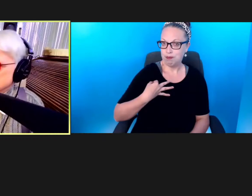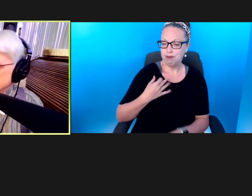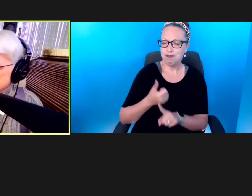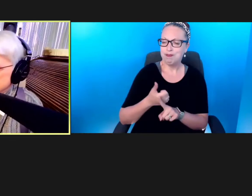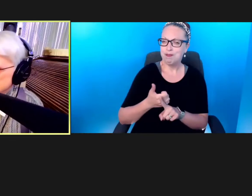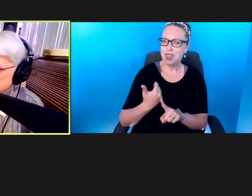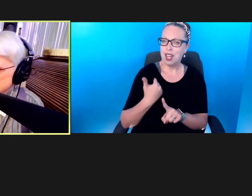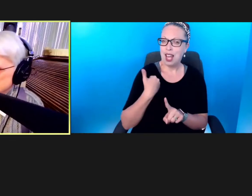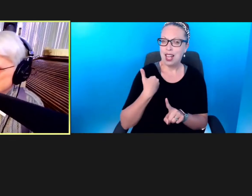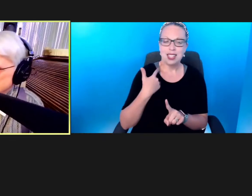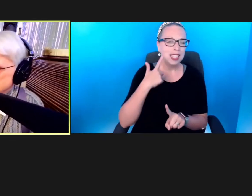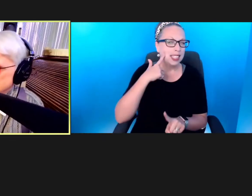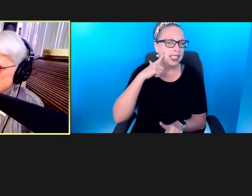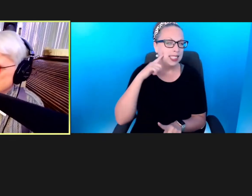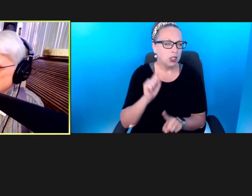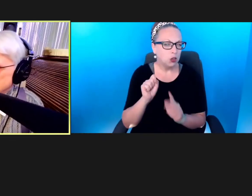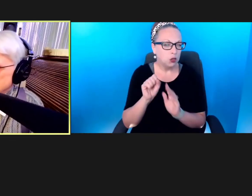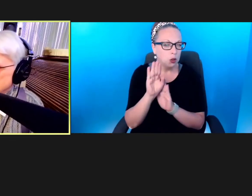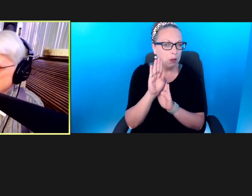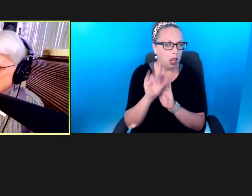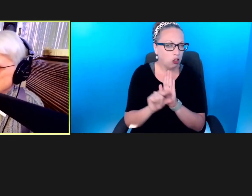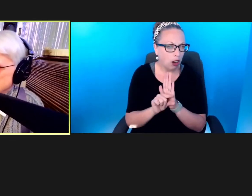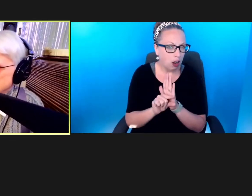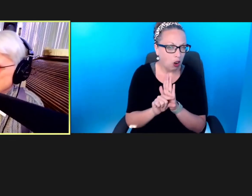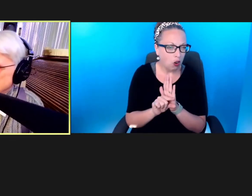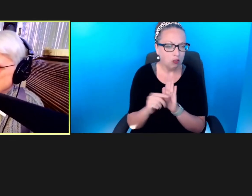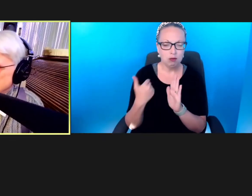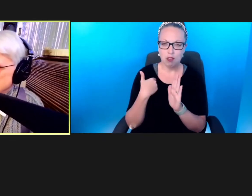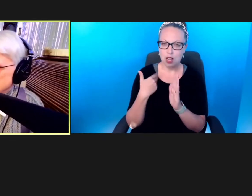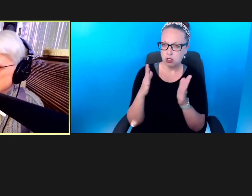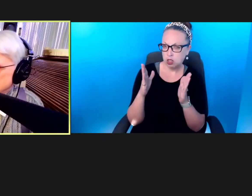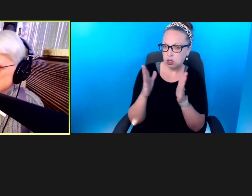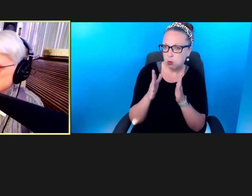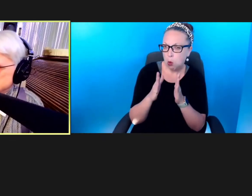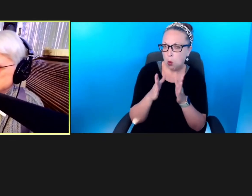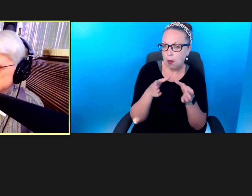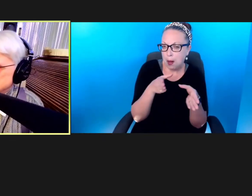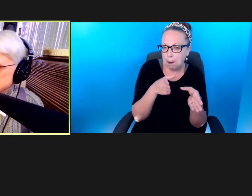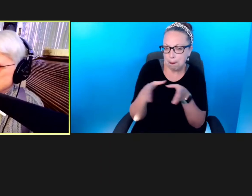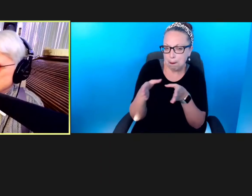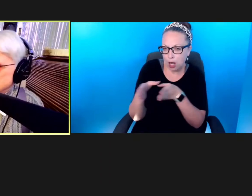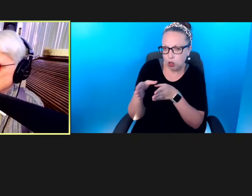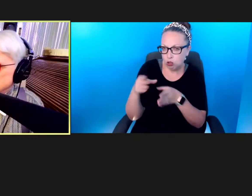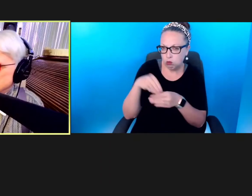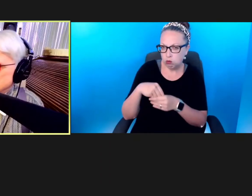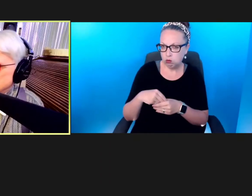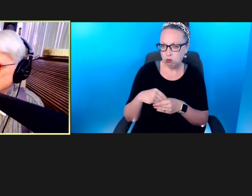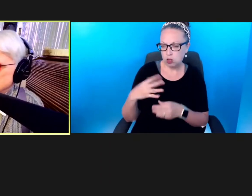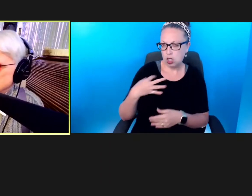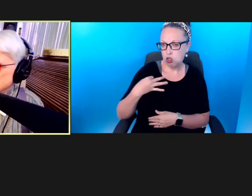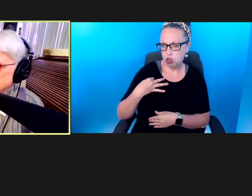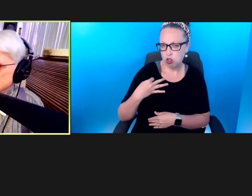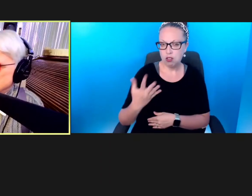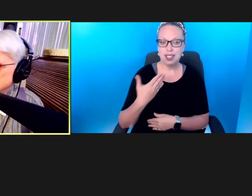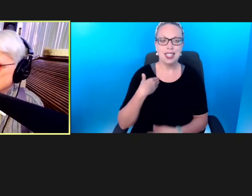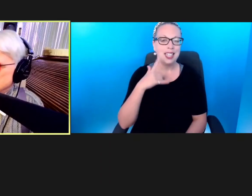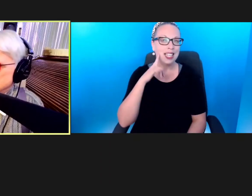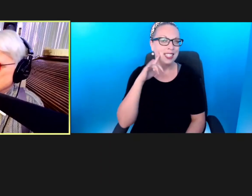of a silver background, and there is a small pattern within that shirt, and he's got a silver bow